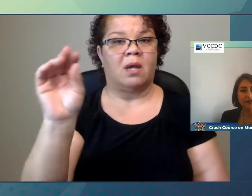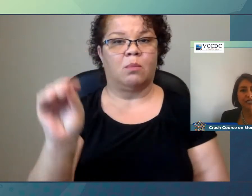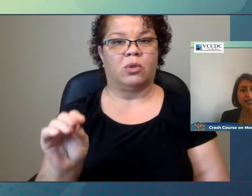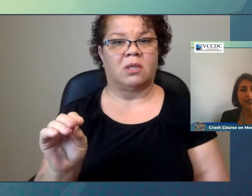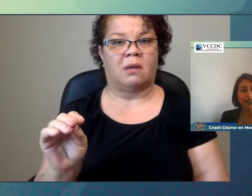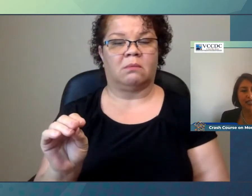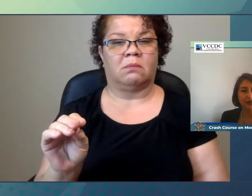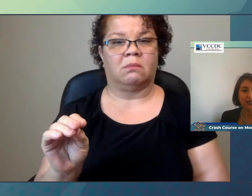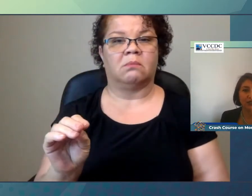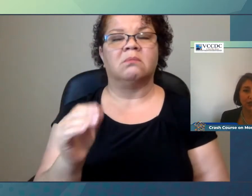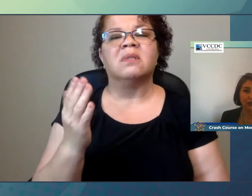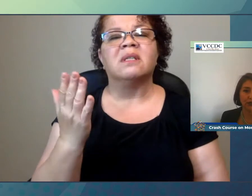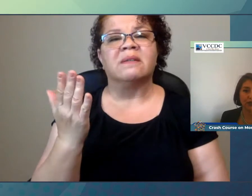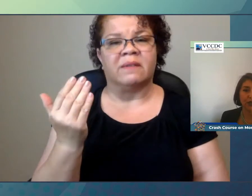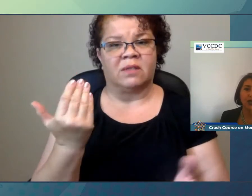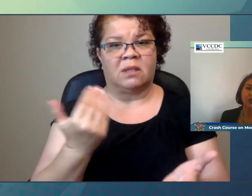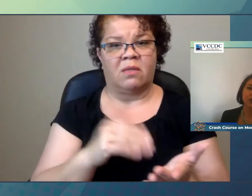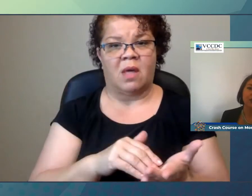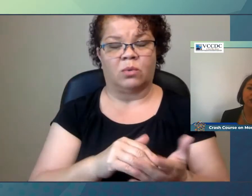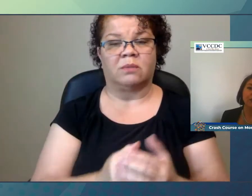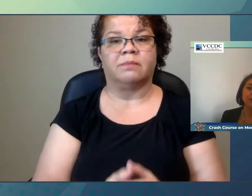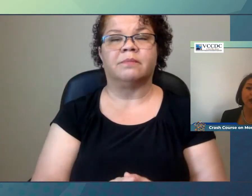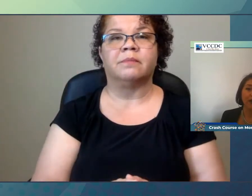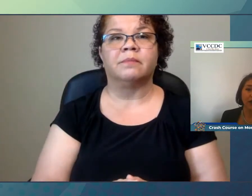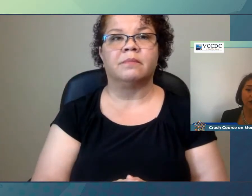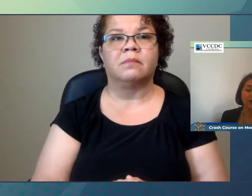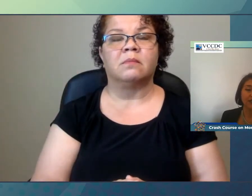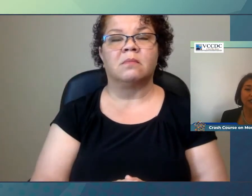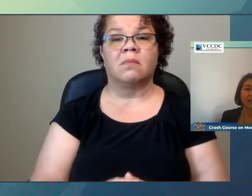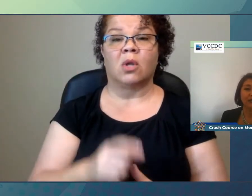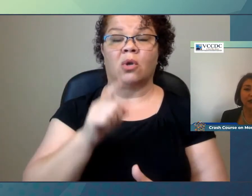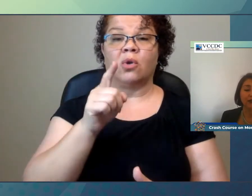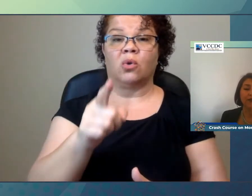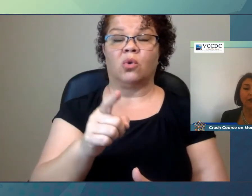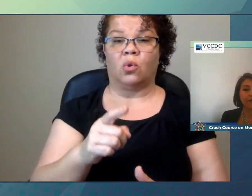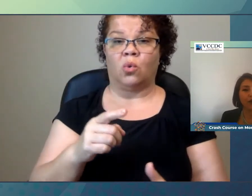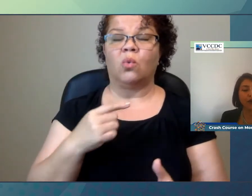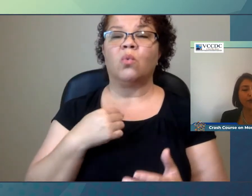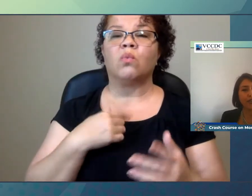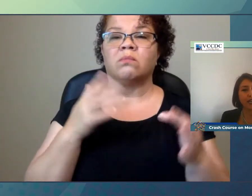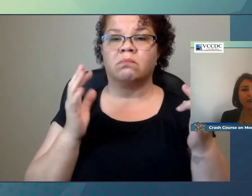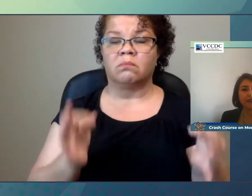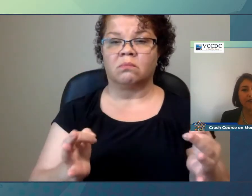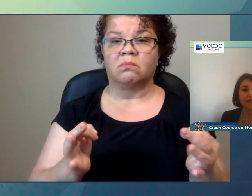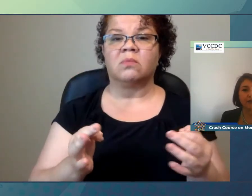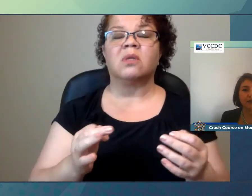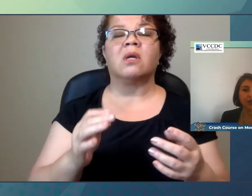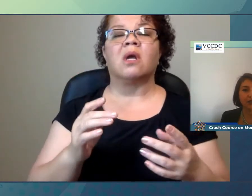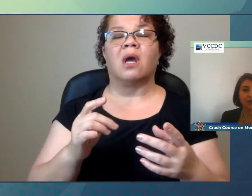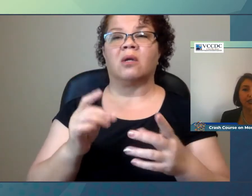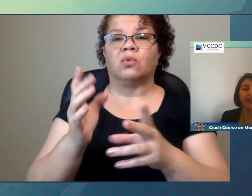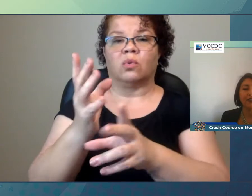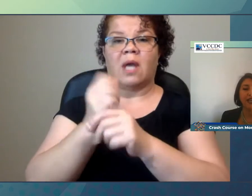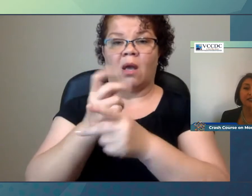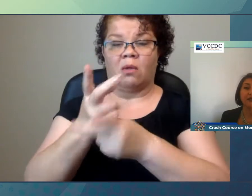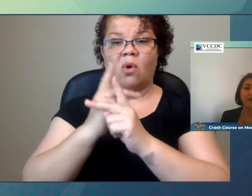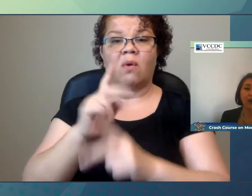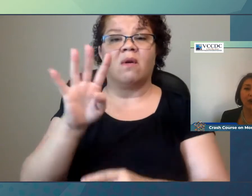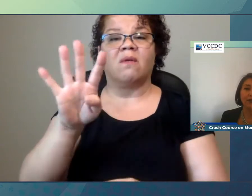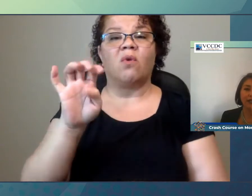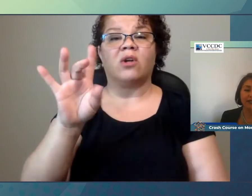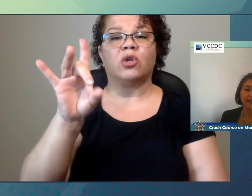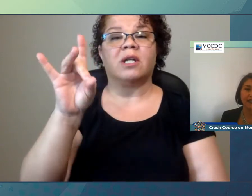be $15,000. So you have opted to get a loan for $485,000. That